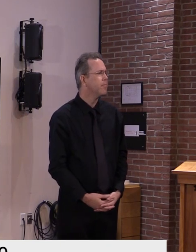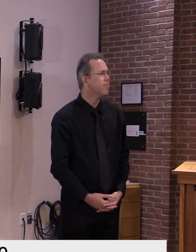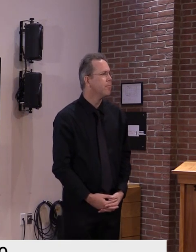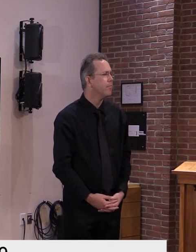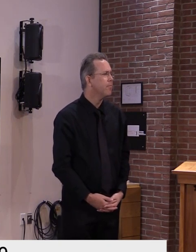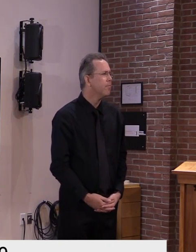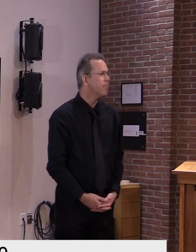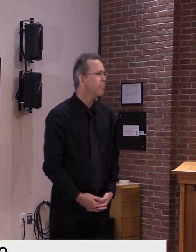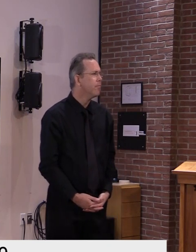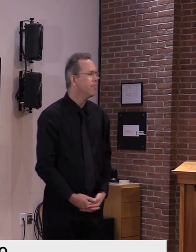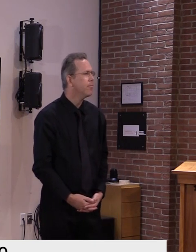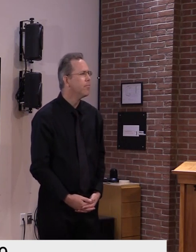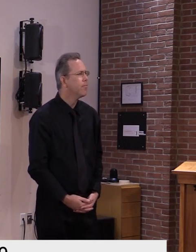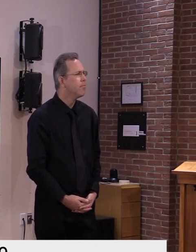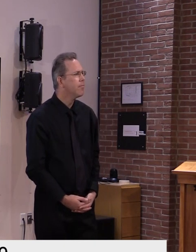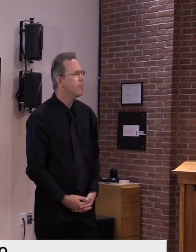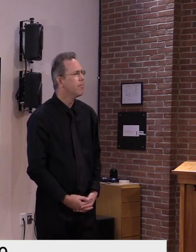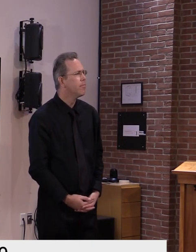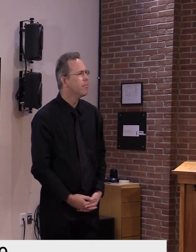But